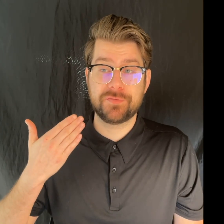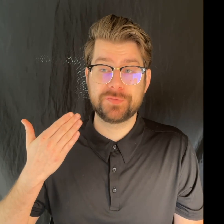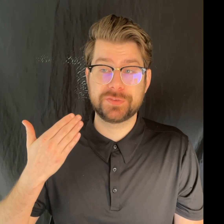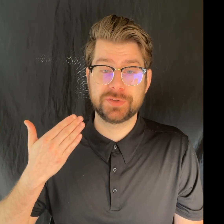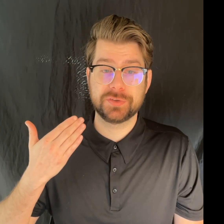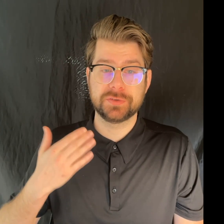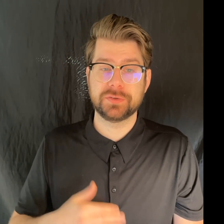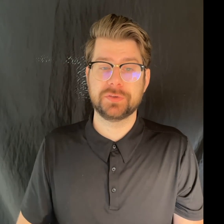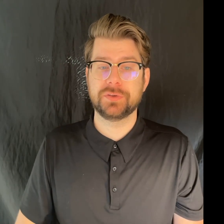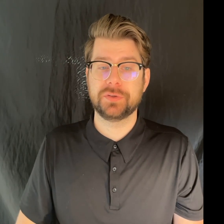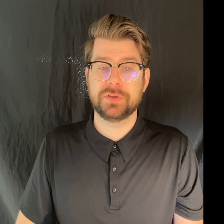knifed,